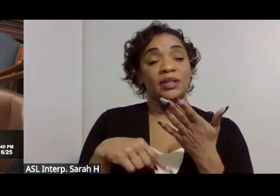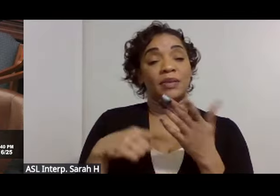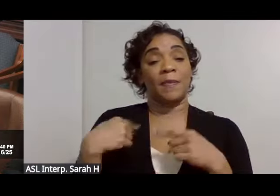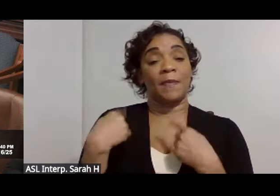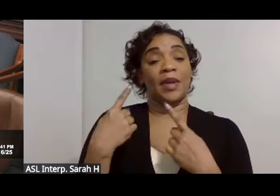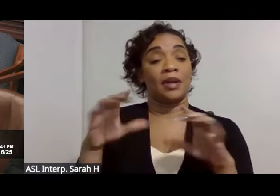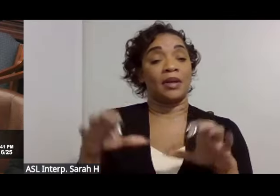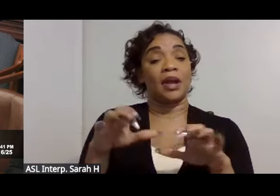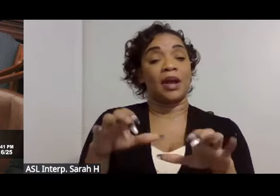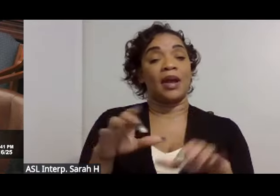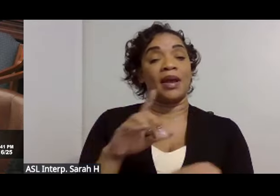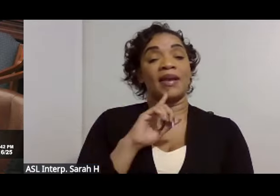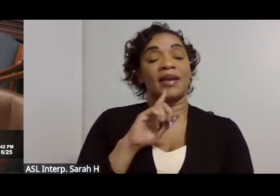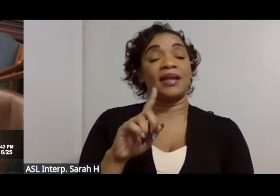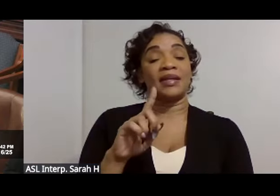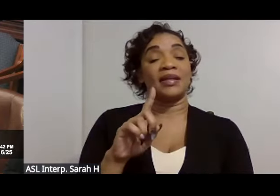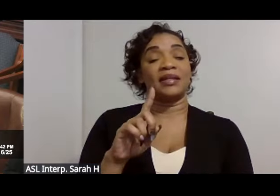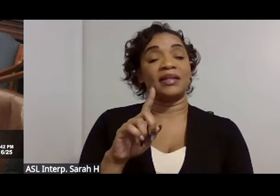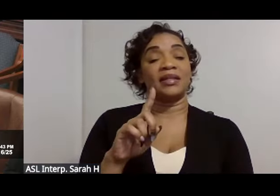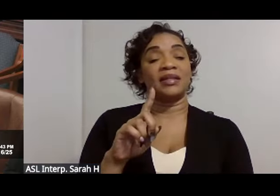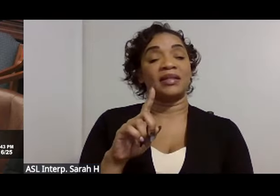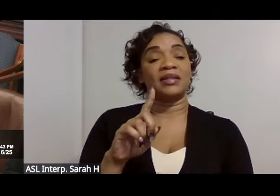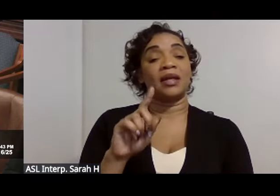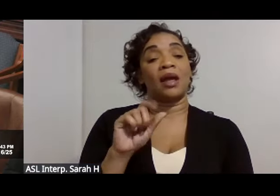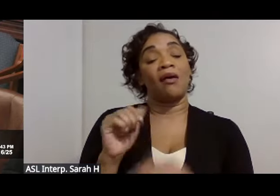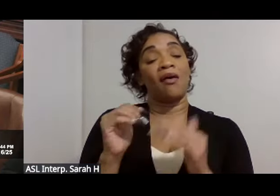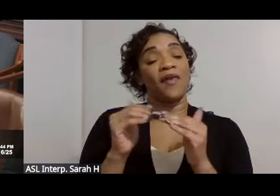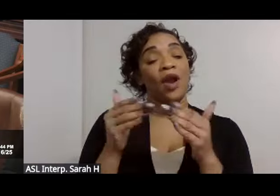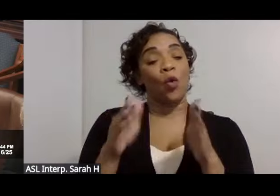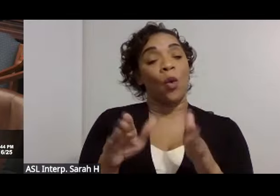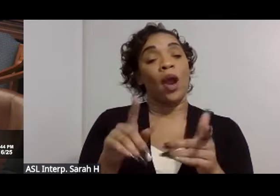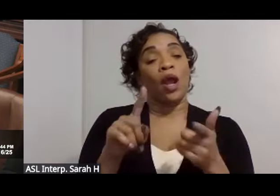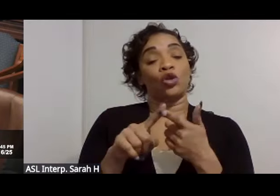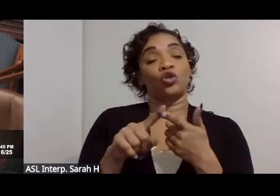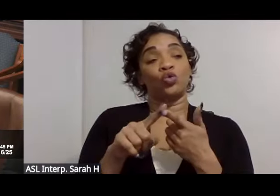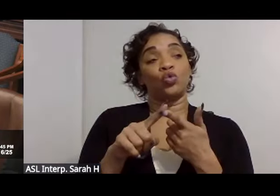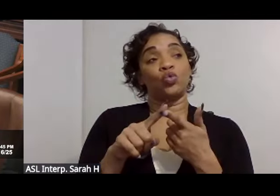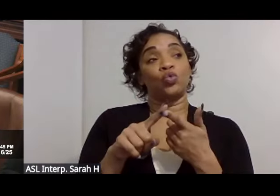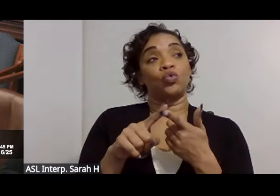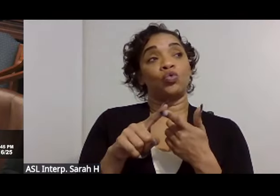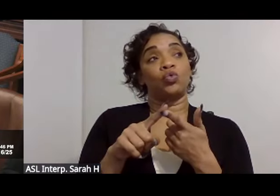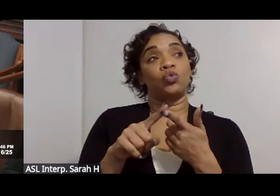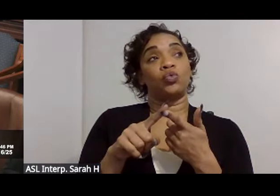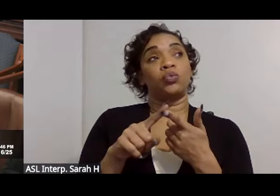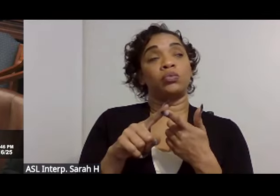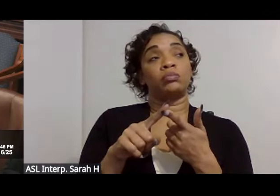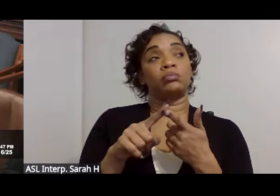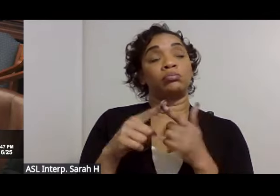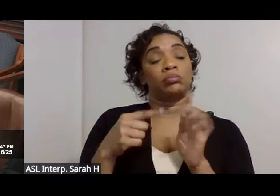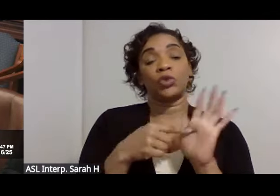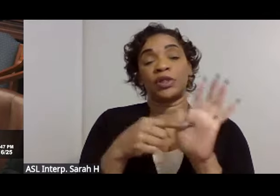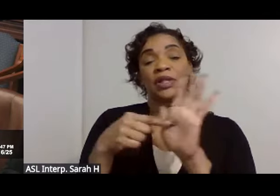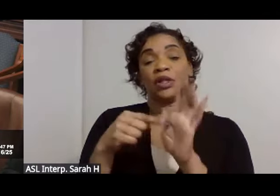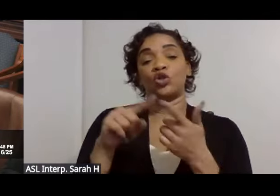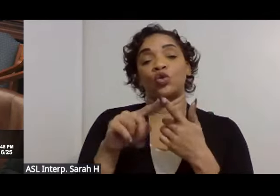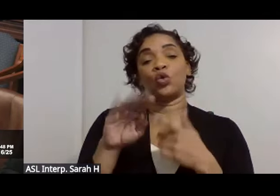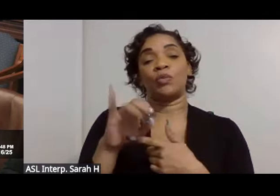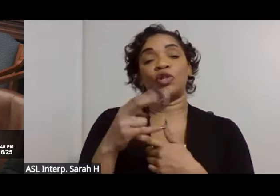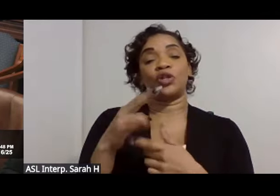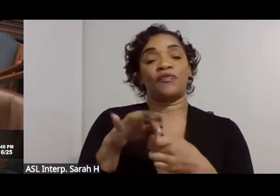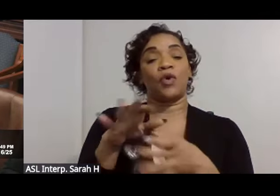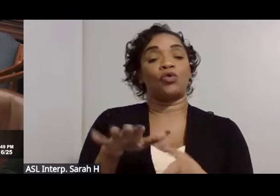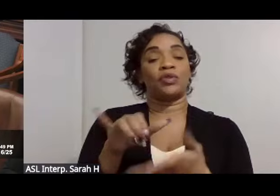to put it in front of Michigan voters who you're asking to sign this petition. I think to play to